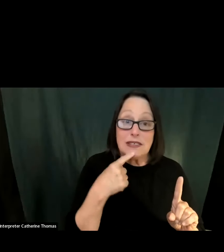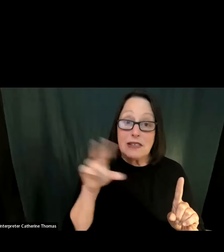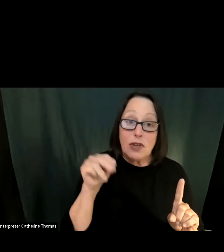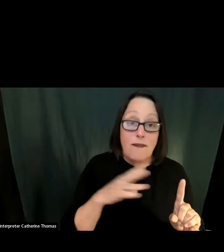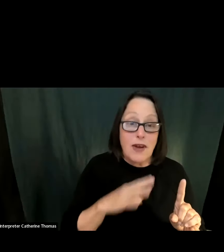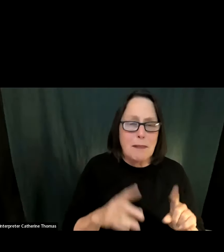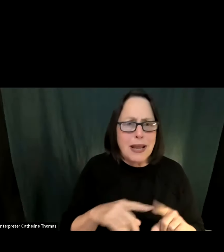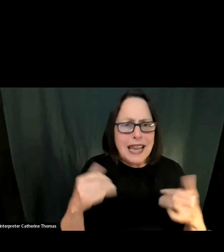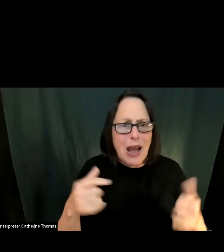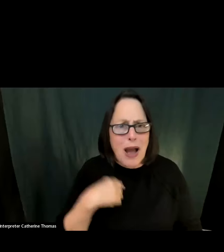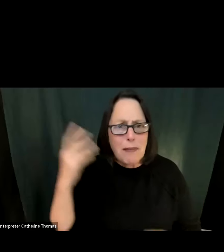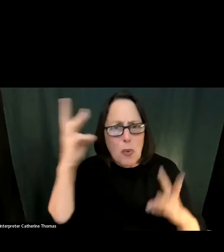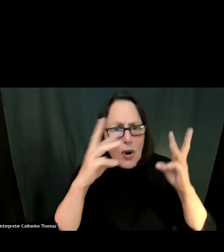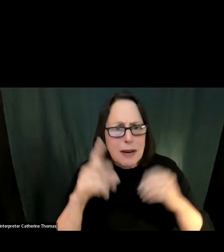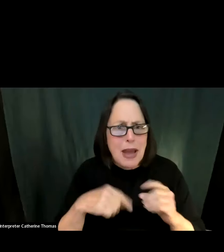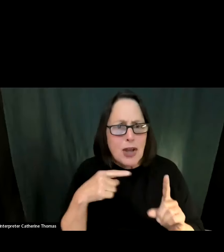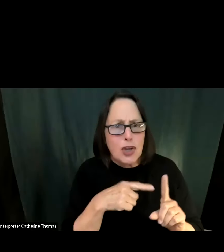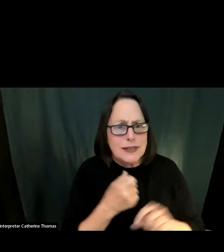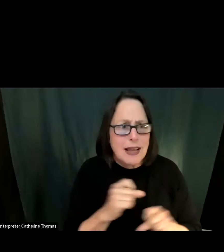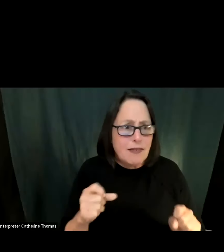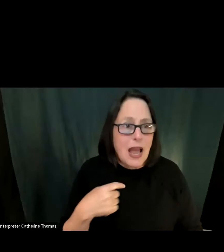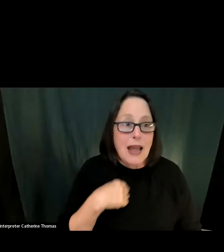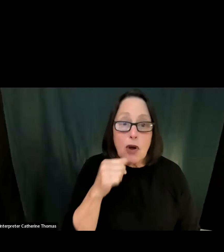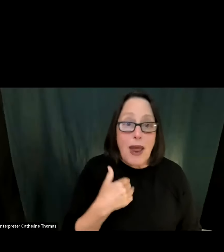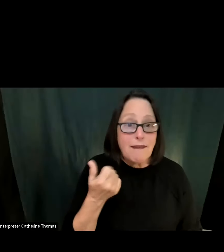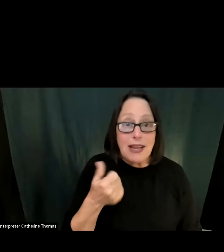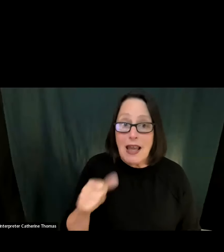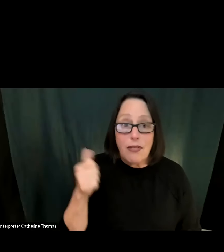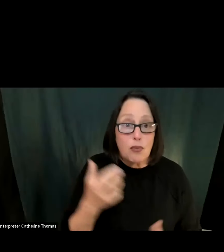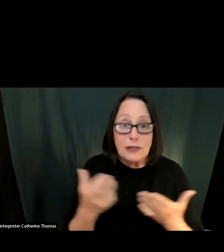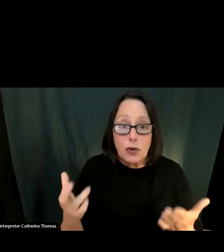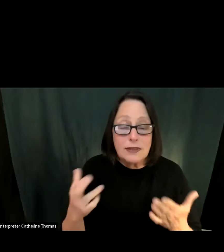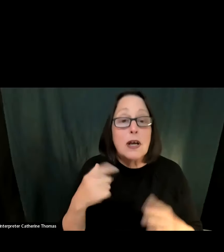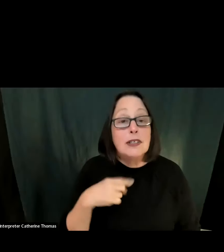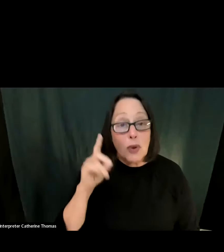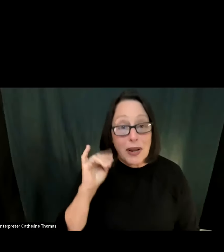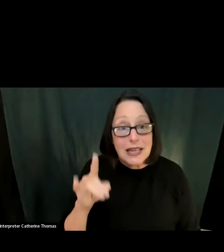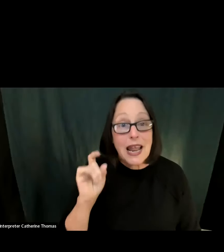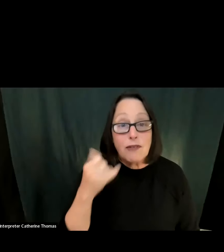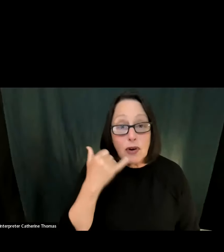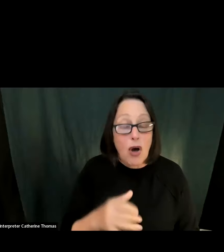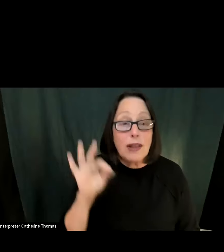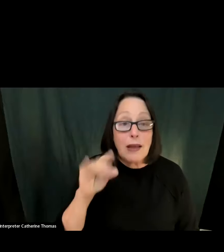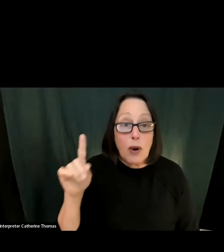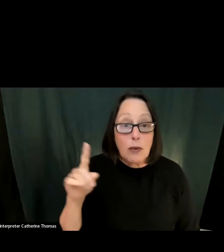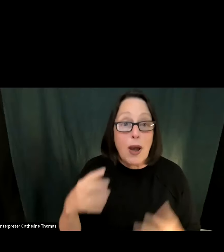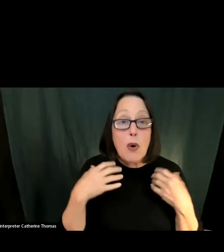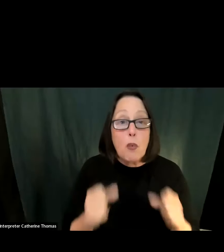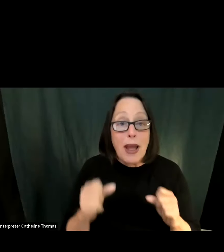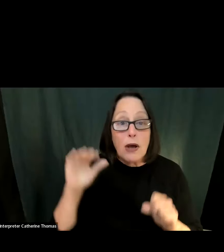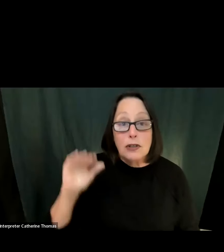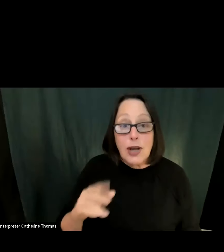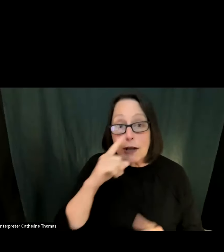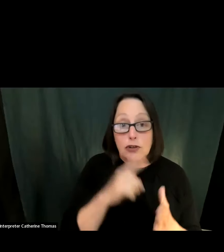I'm at a point where I'm worried about your safety and I don't have another resource. So I did have to call a well child check through 911, and I was